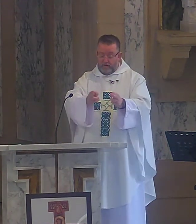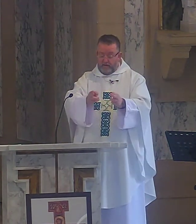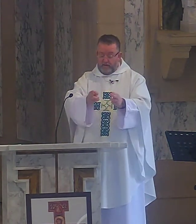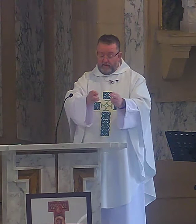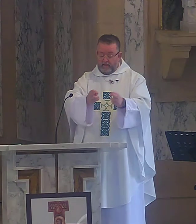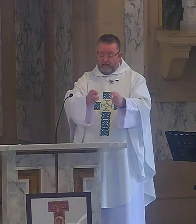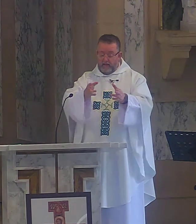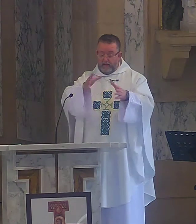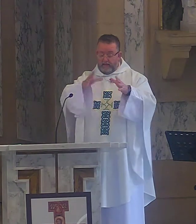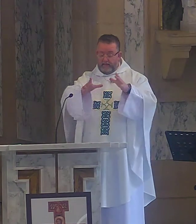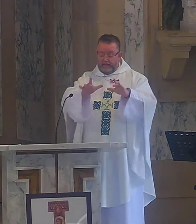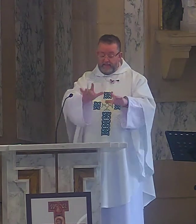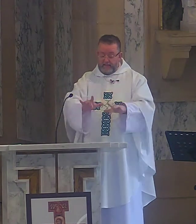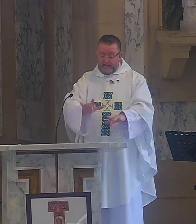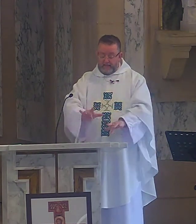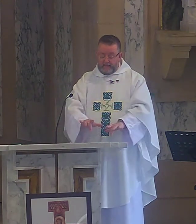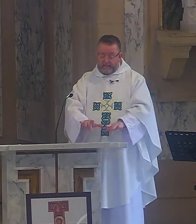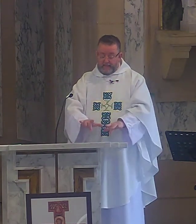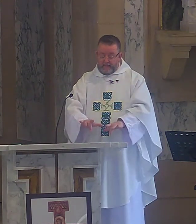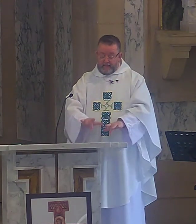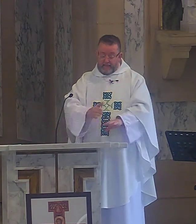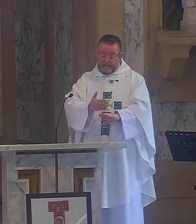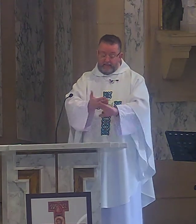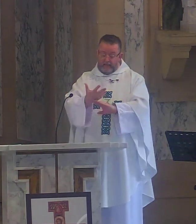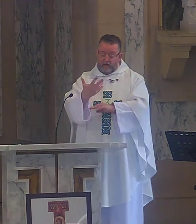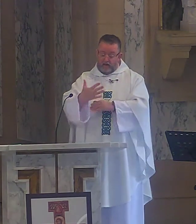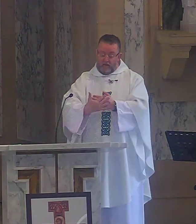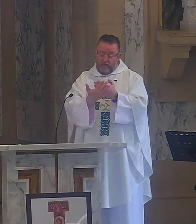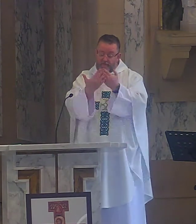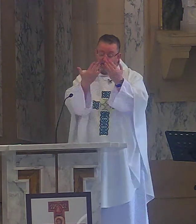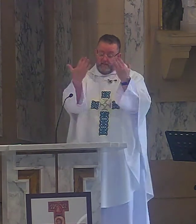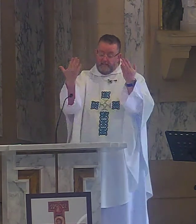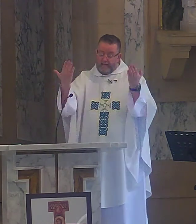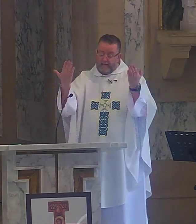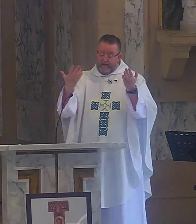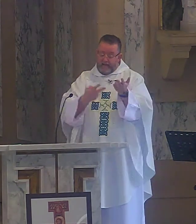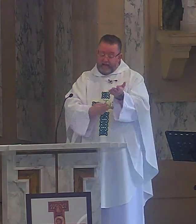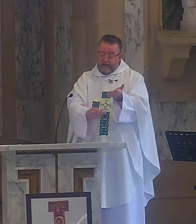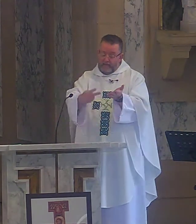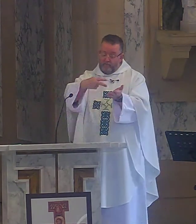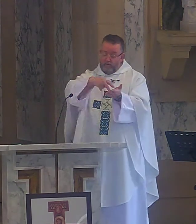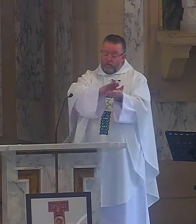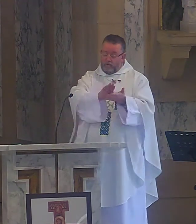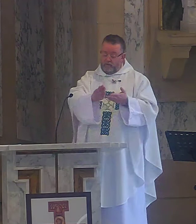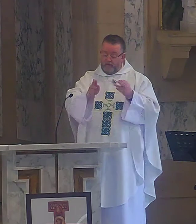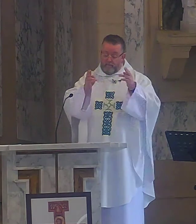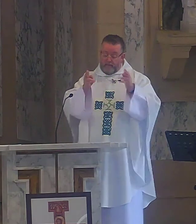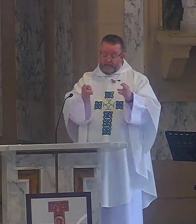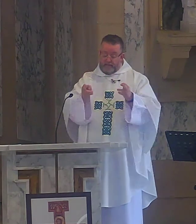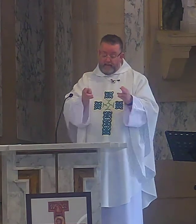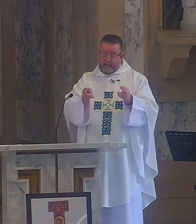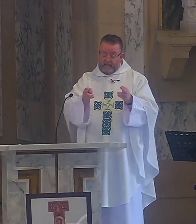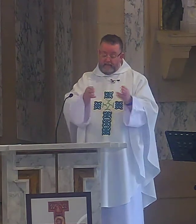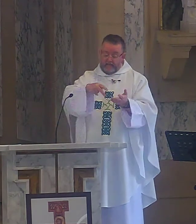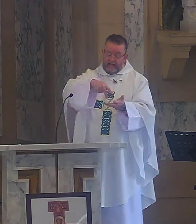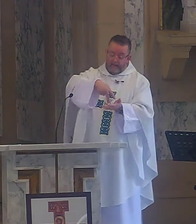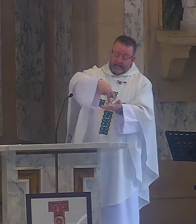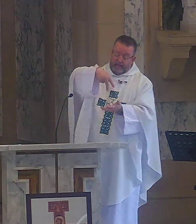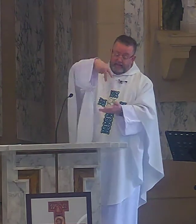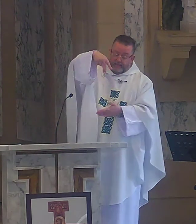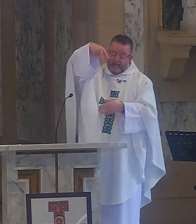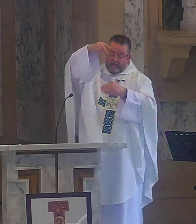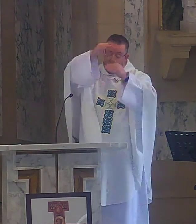buried. He descended into hell, and on the third day he rose from the dead.